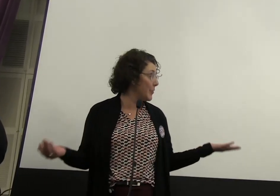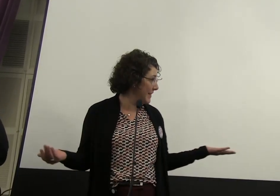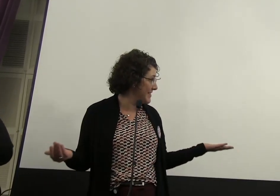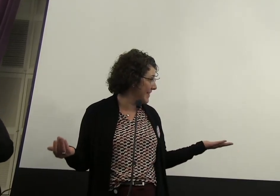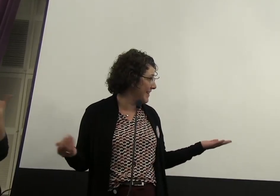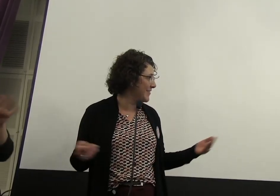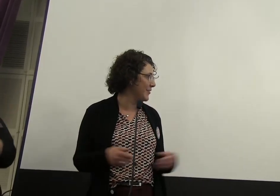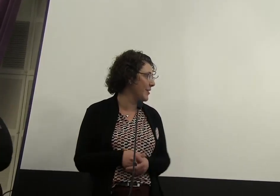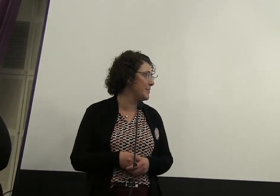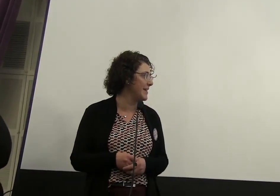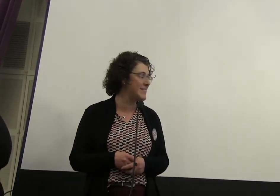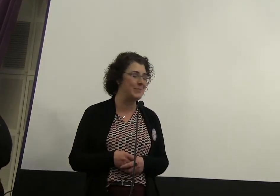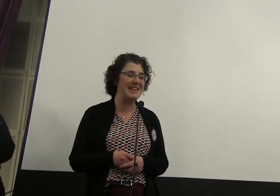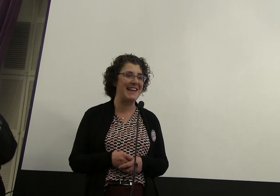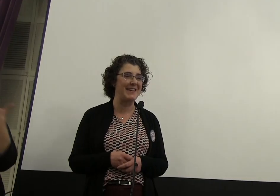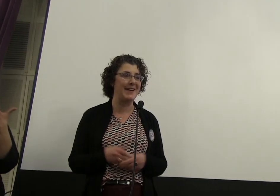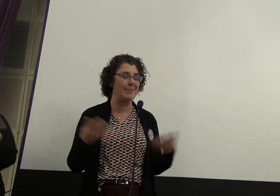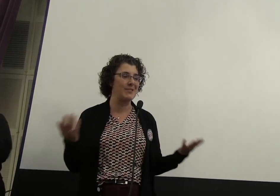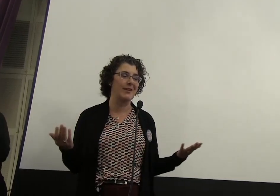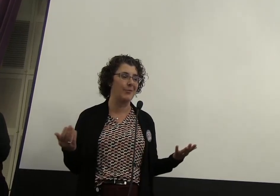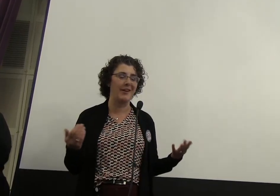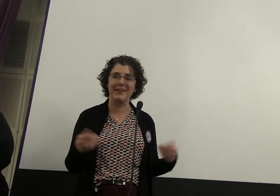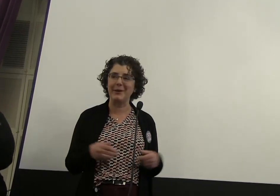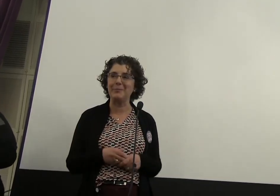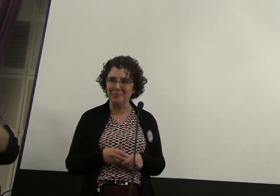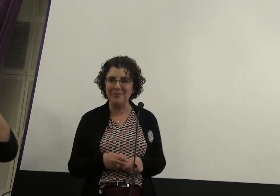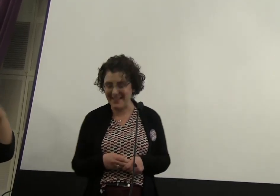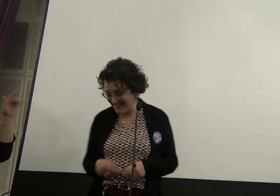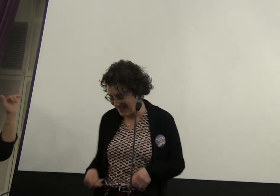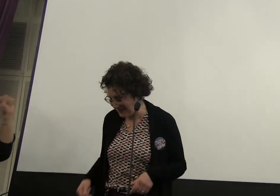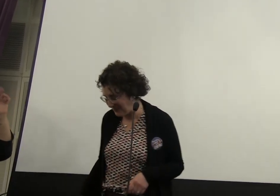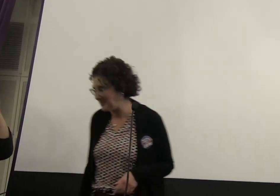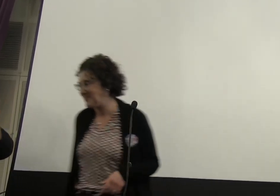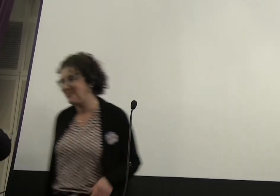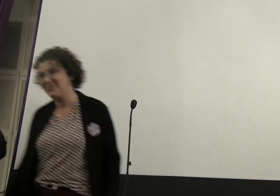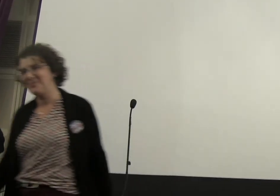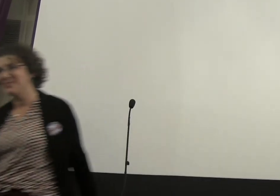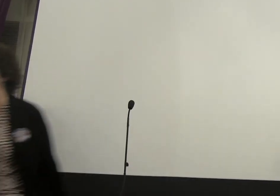thank you very much Sarah really and so that we're all here